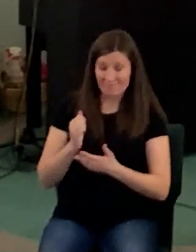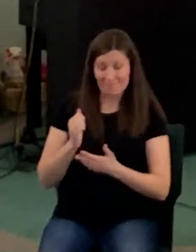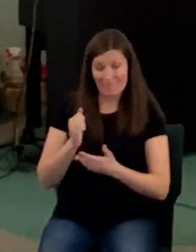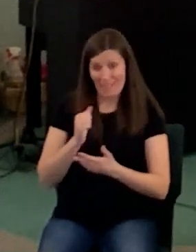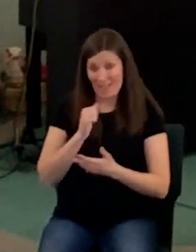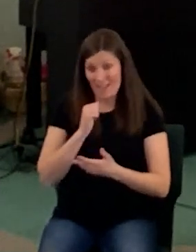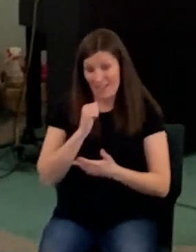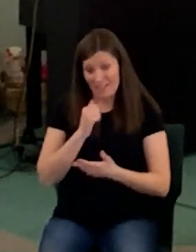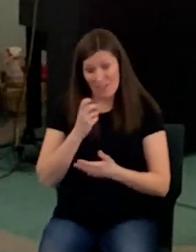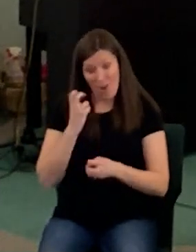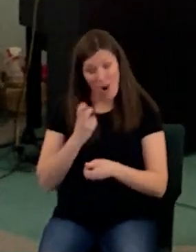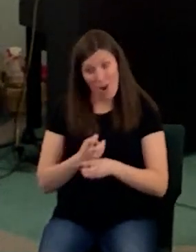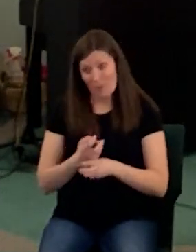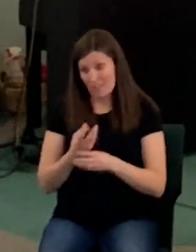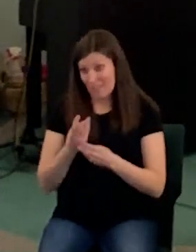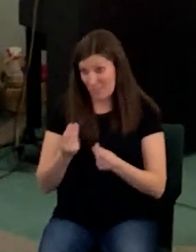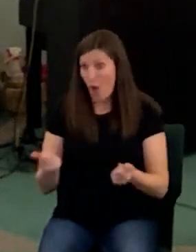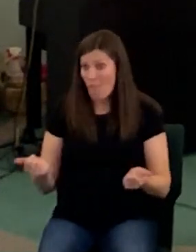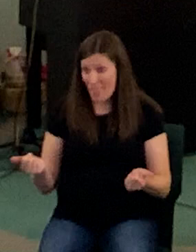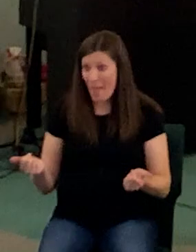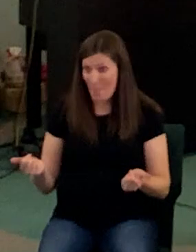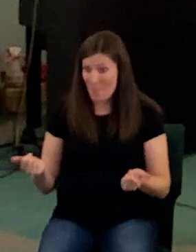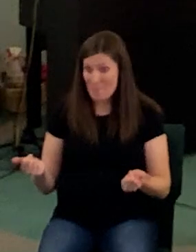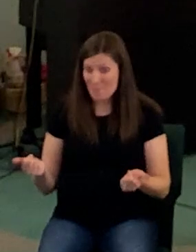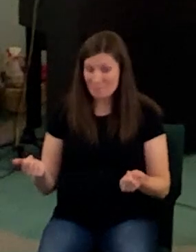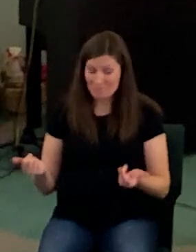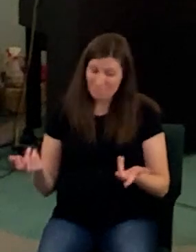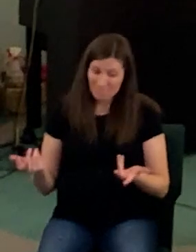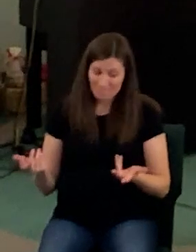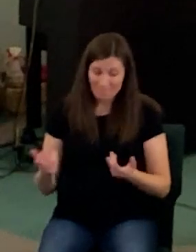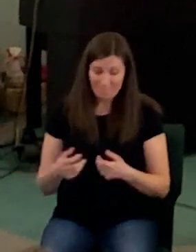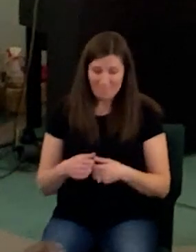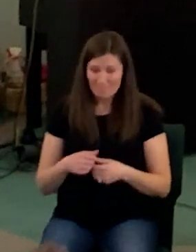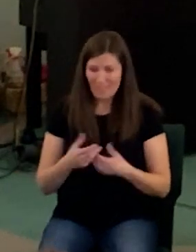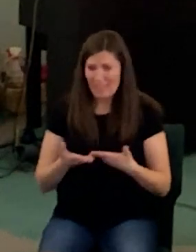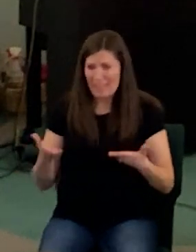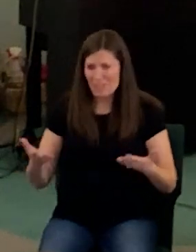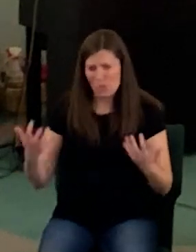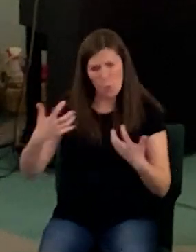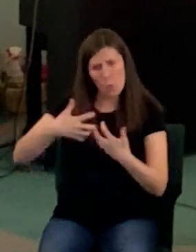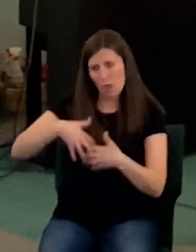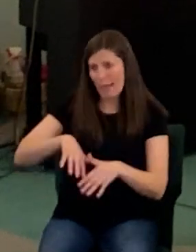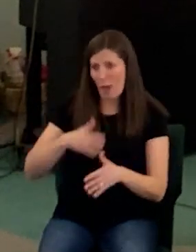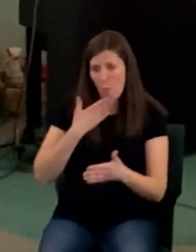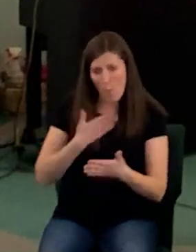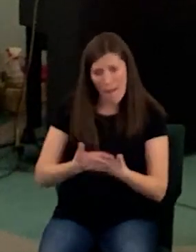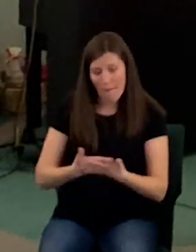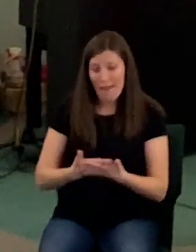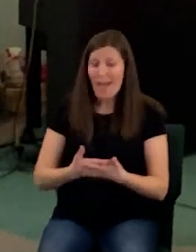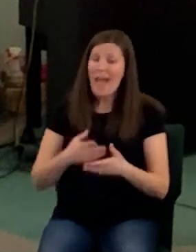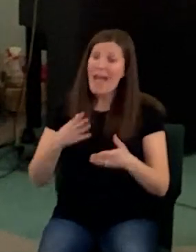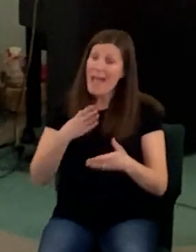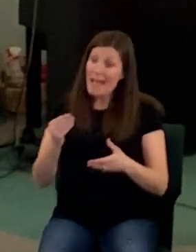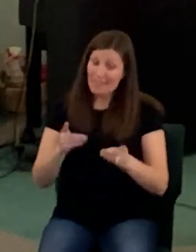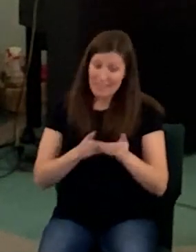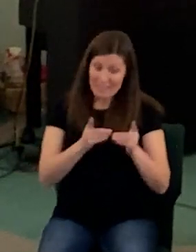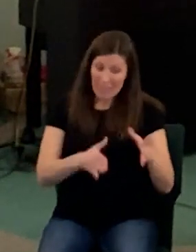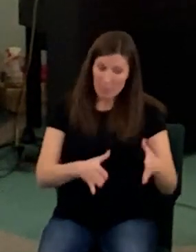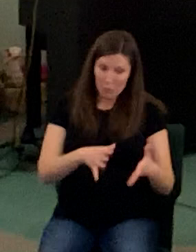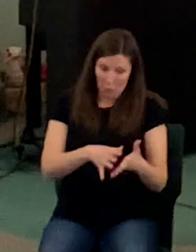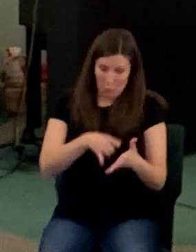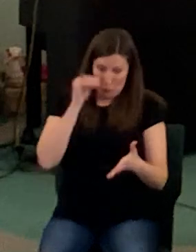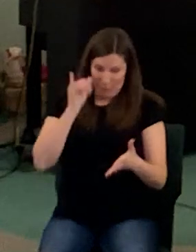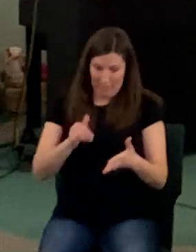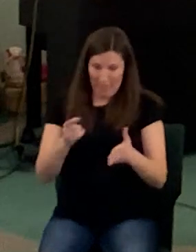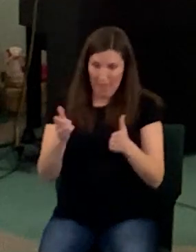When we do things without God, things don't work out well. And the disciples are learning that lesson